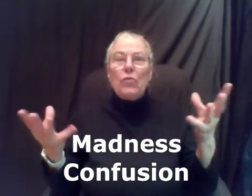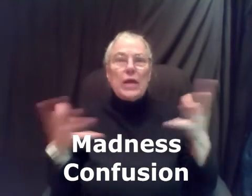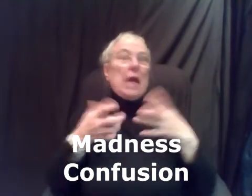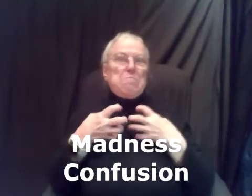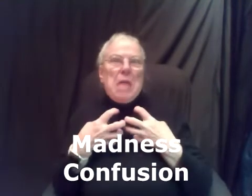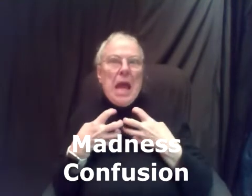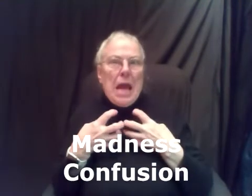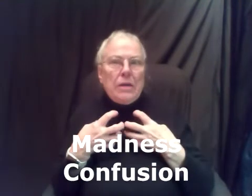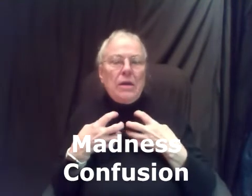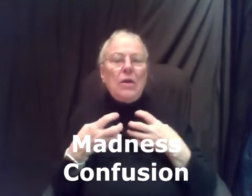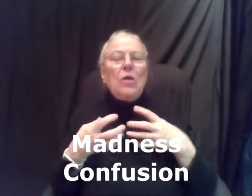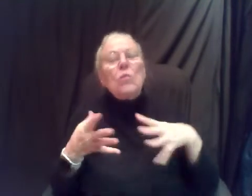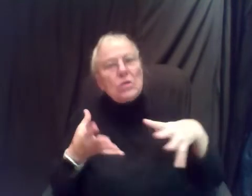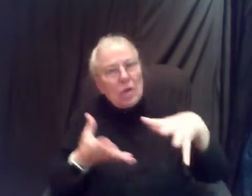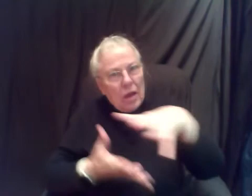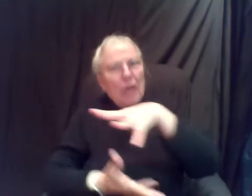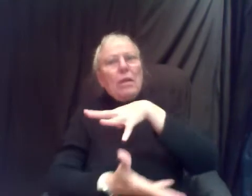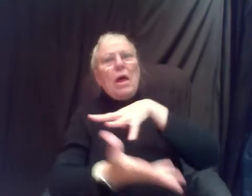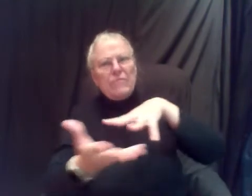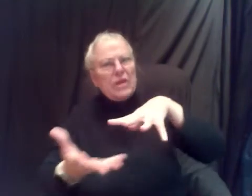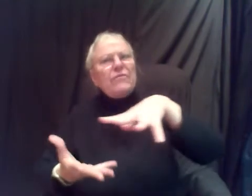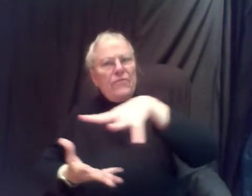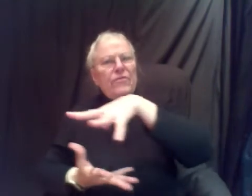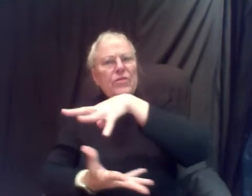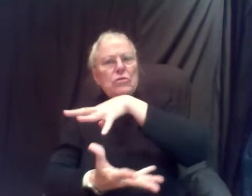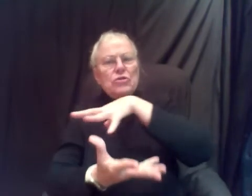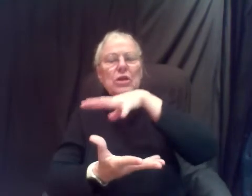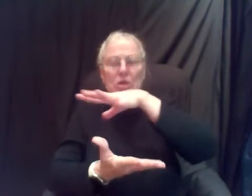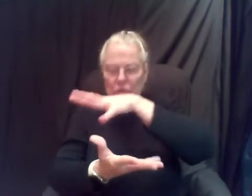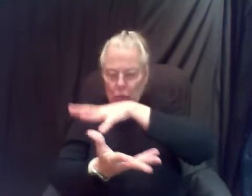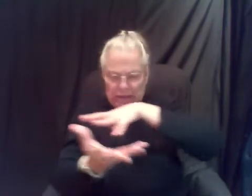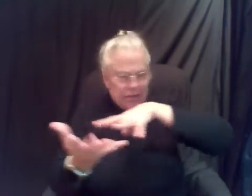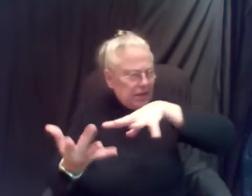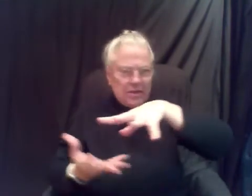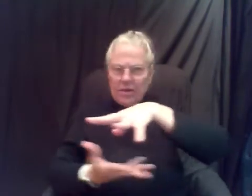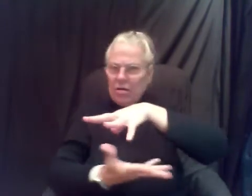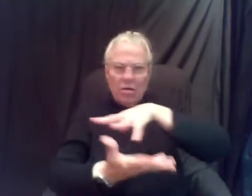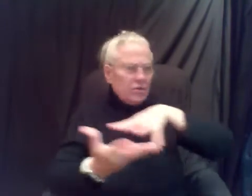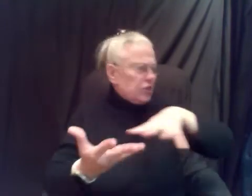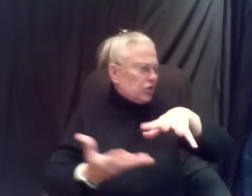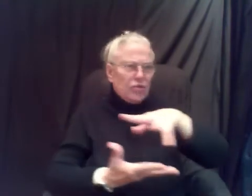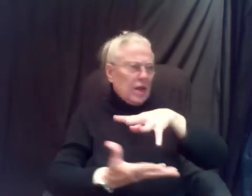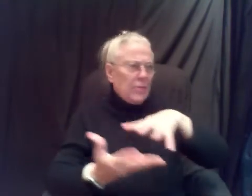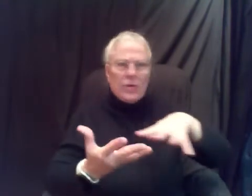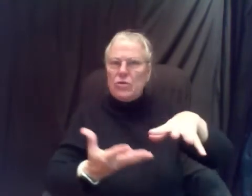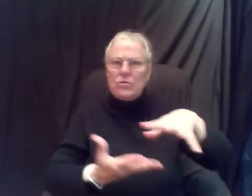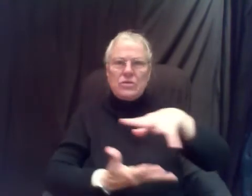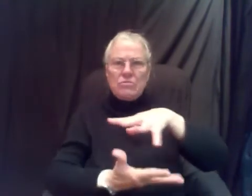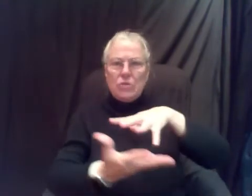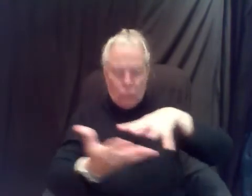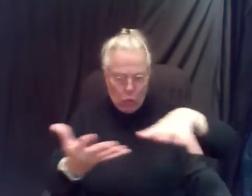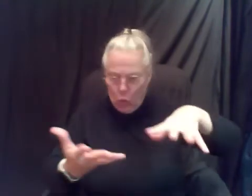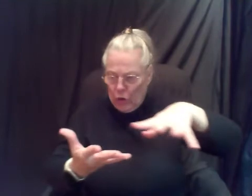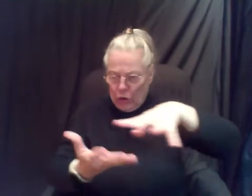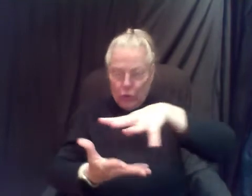I'm mad. We're a lot of confusion. So it's things that are all stirred up and you don't know where you're